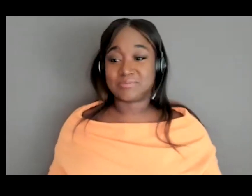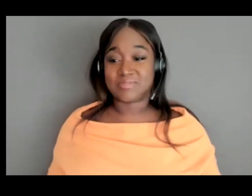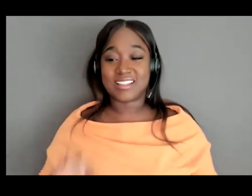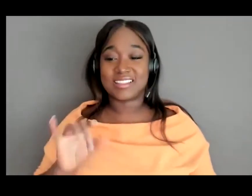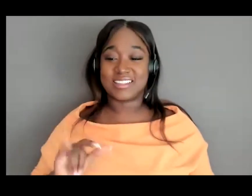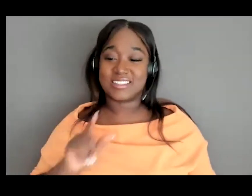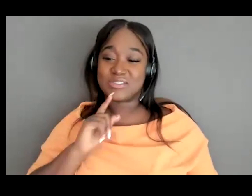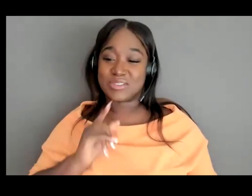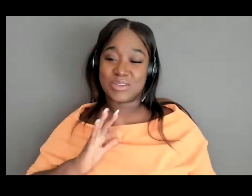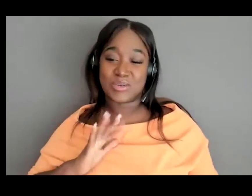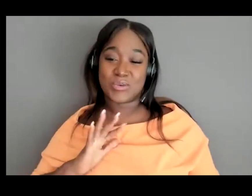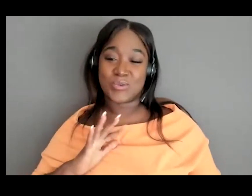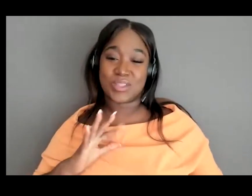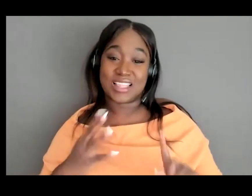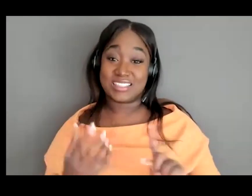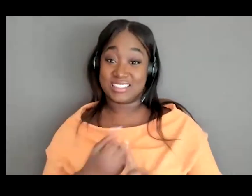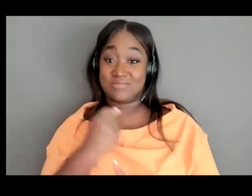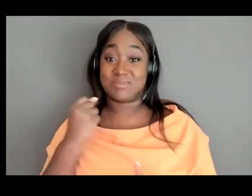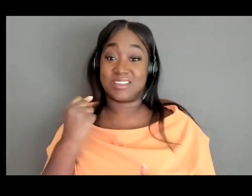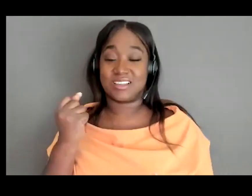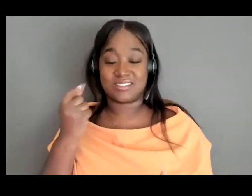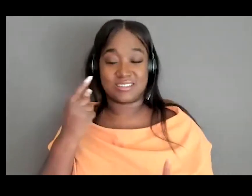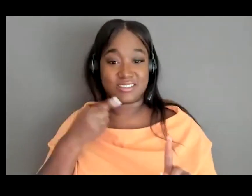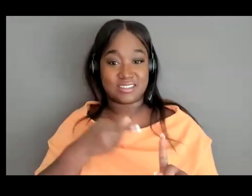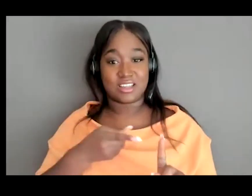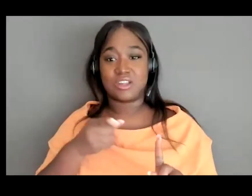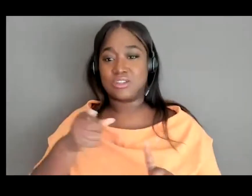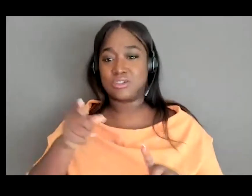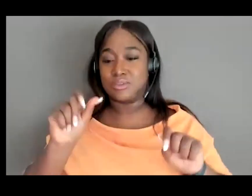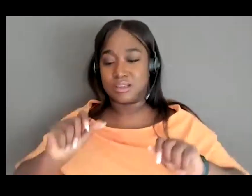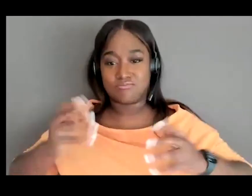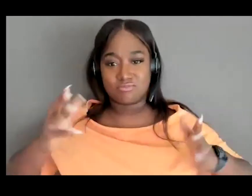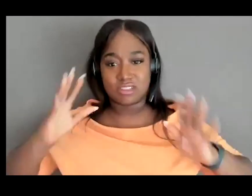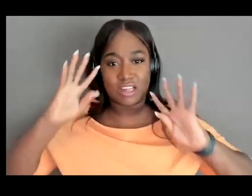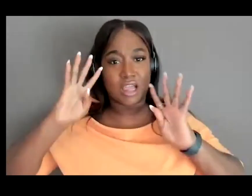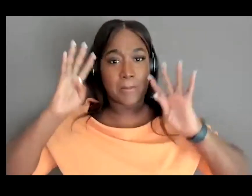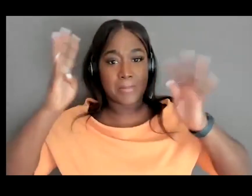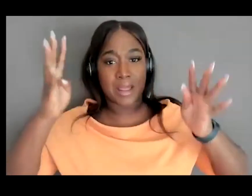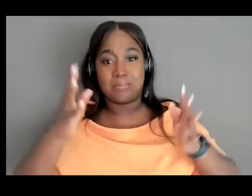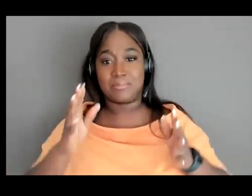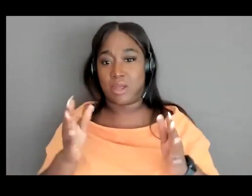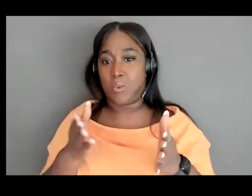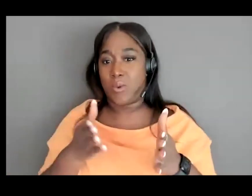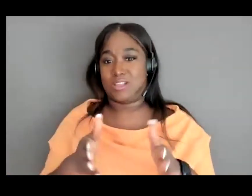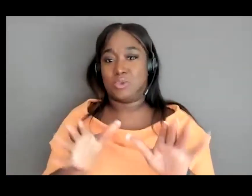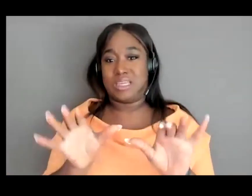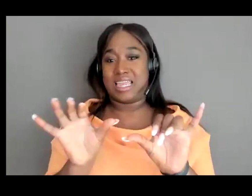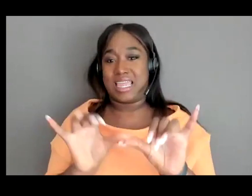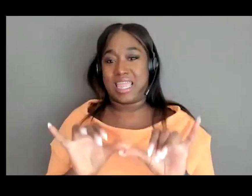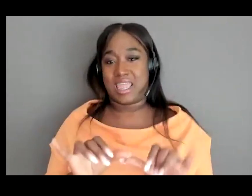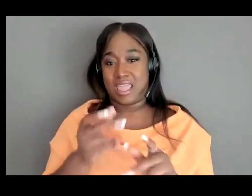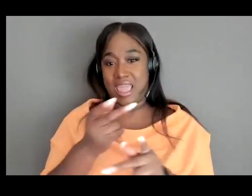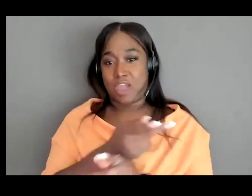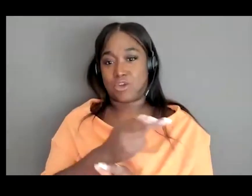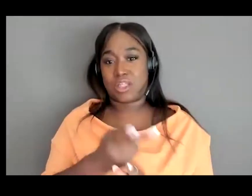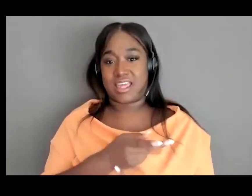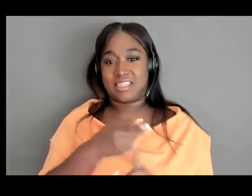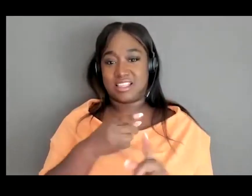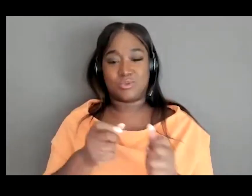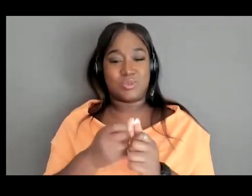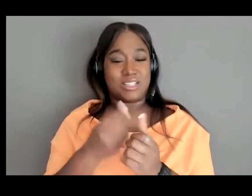This is really cool achievement to be able to have come up with a way to calculate this with data